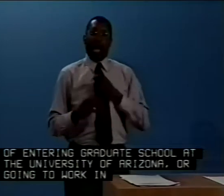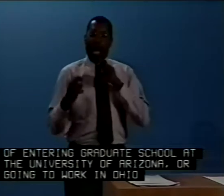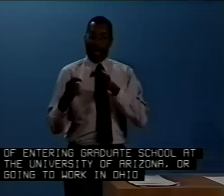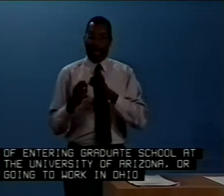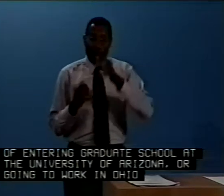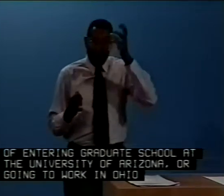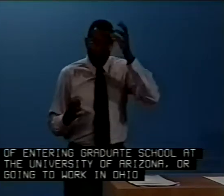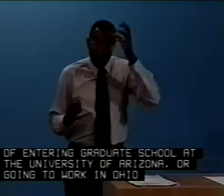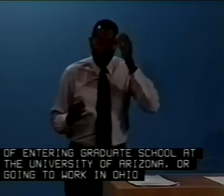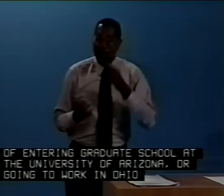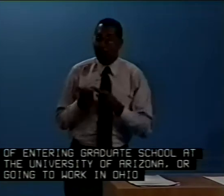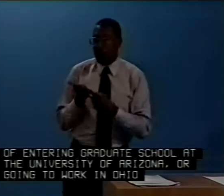program.